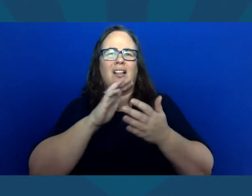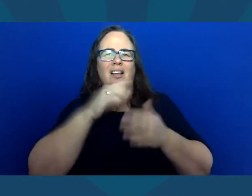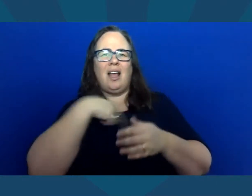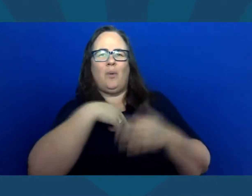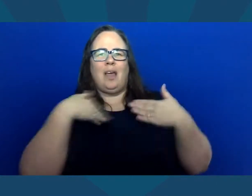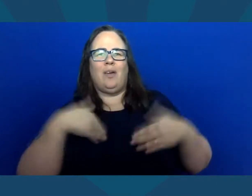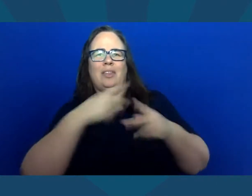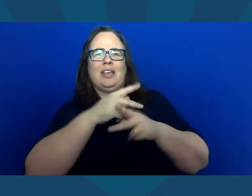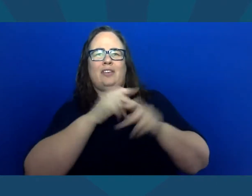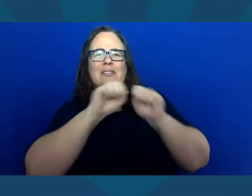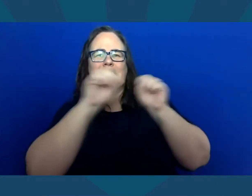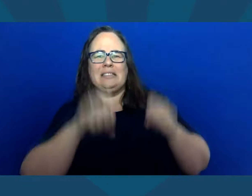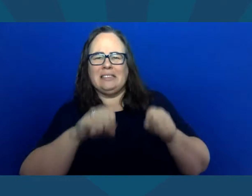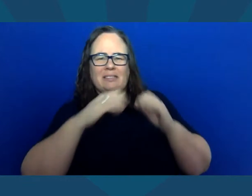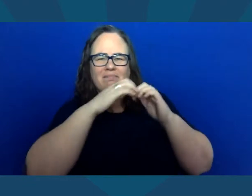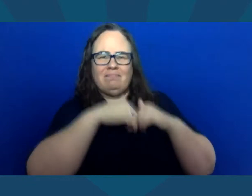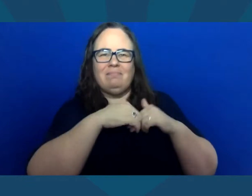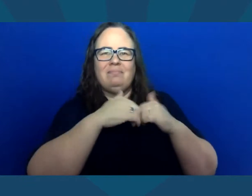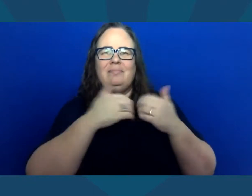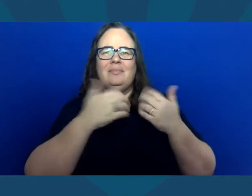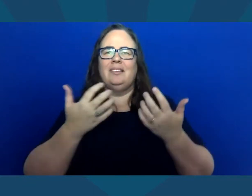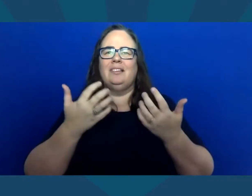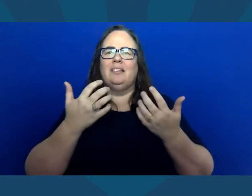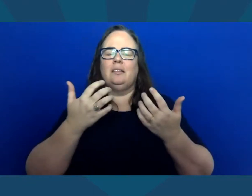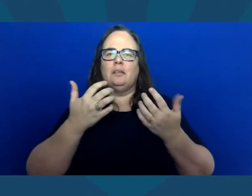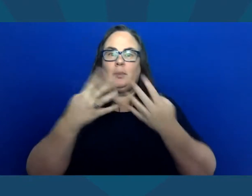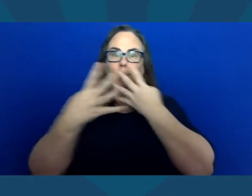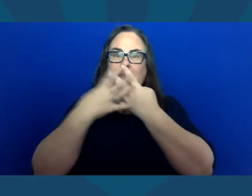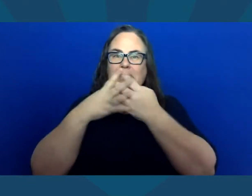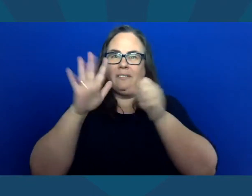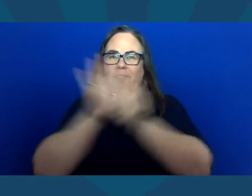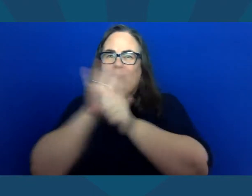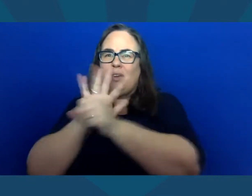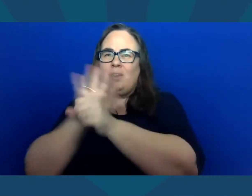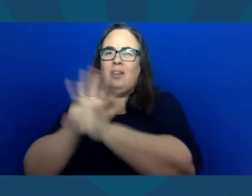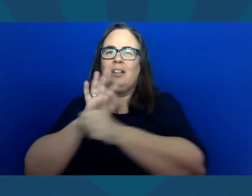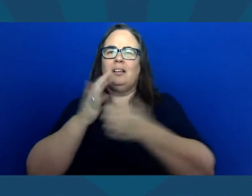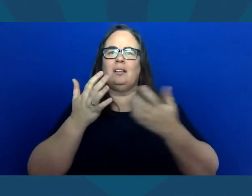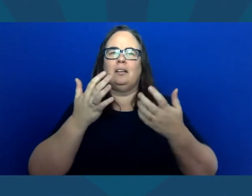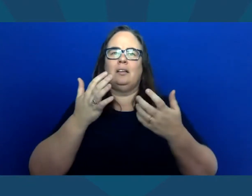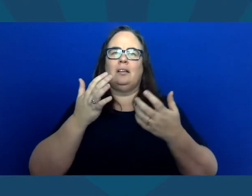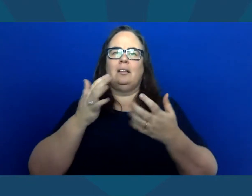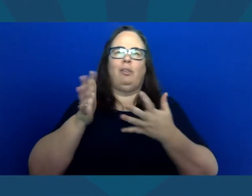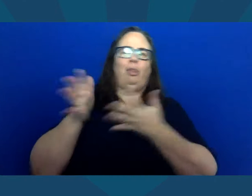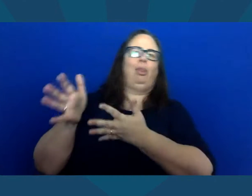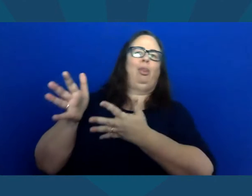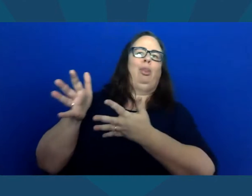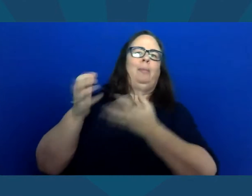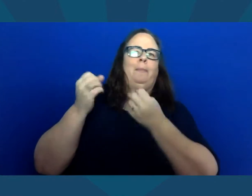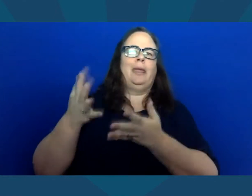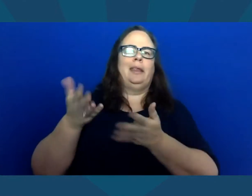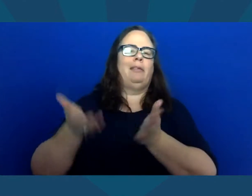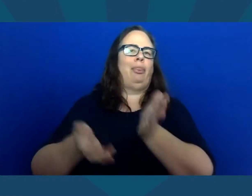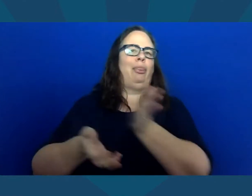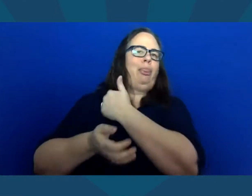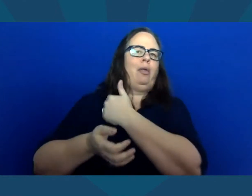fragmented our healthcare system, filled our prisons, and left too many behind and